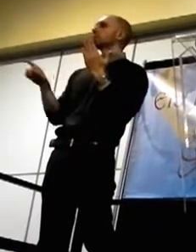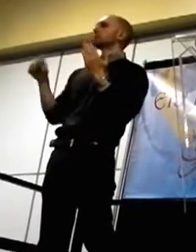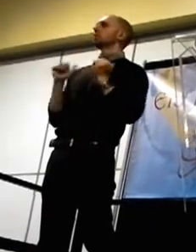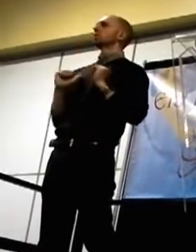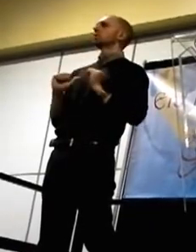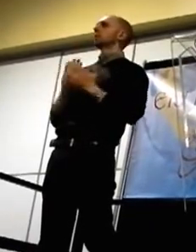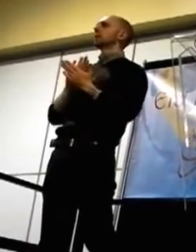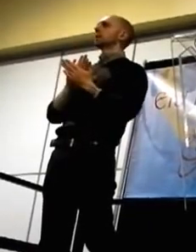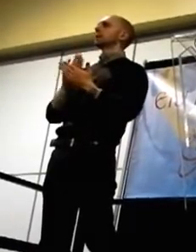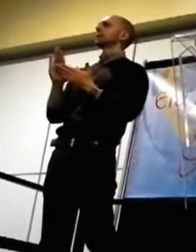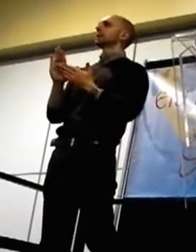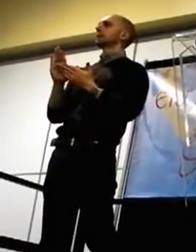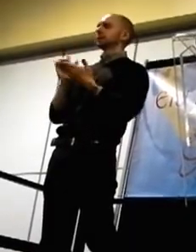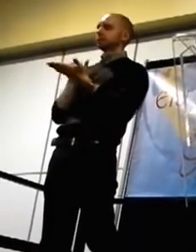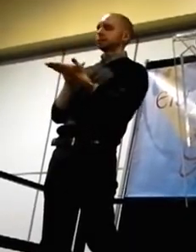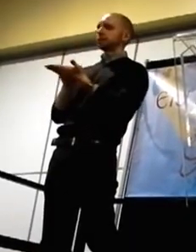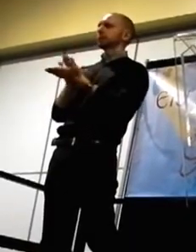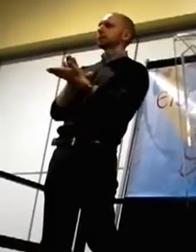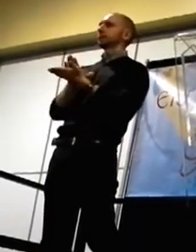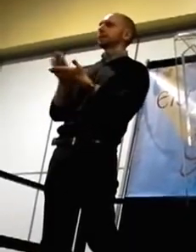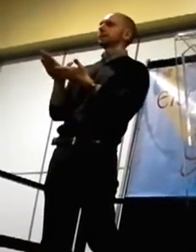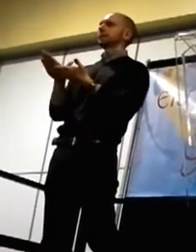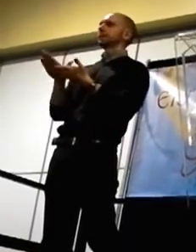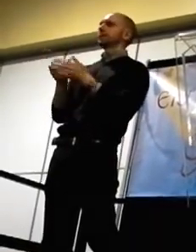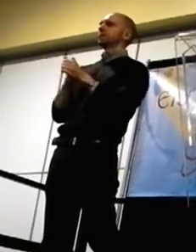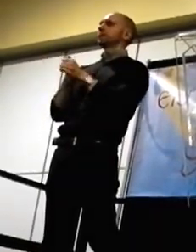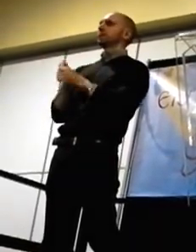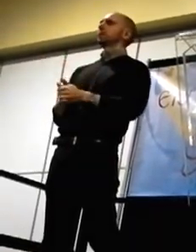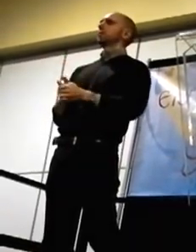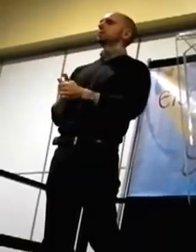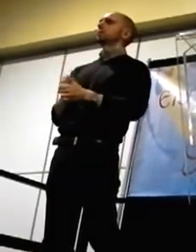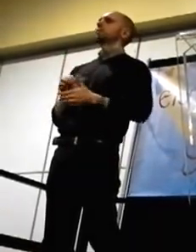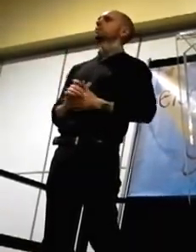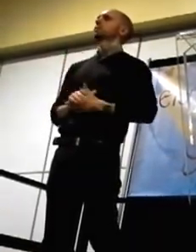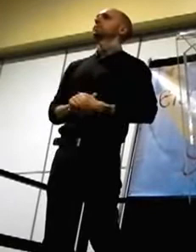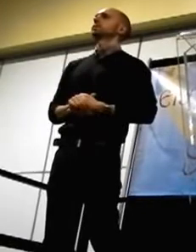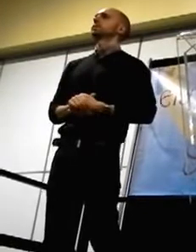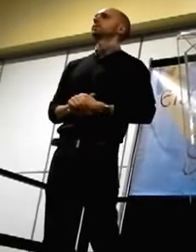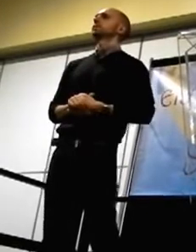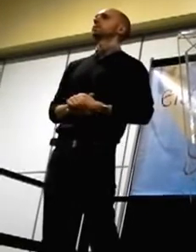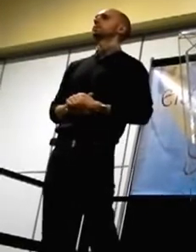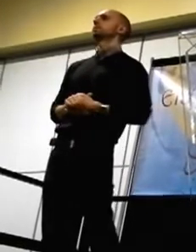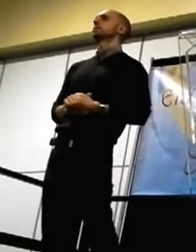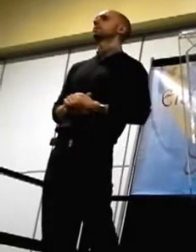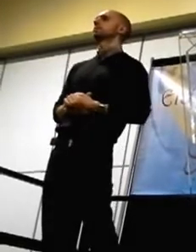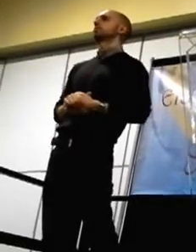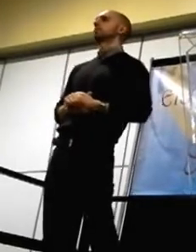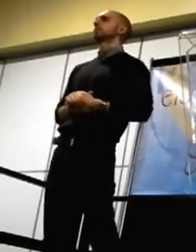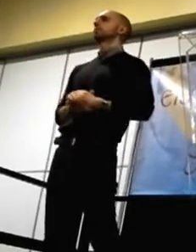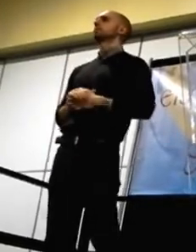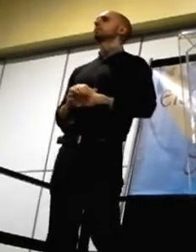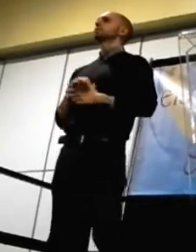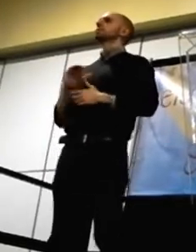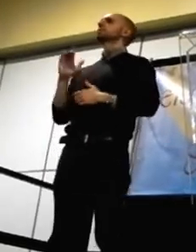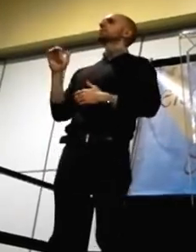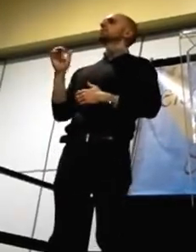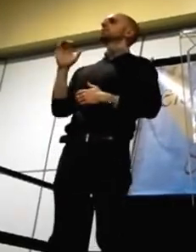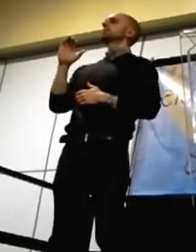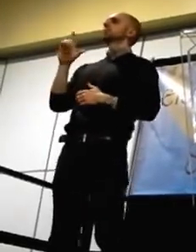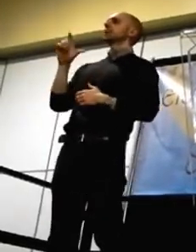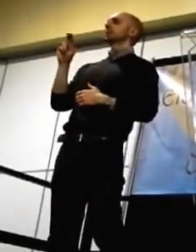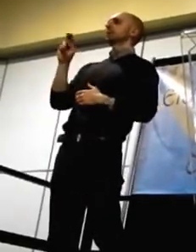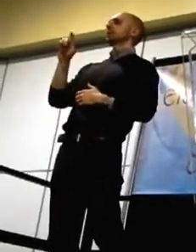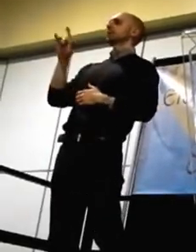of tahur tahara. Well, al-tahur shatr al-iman. That cleanliness is half of